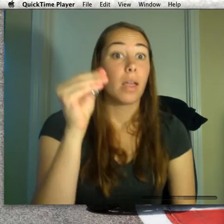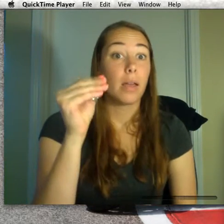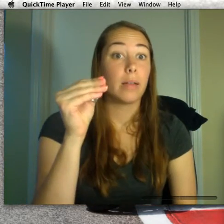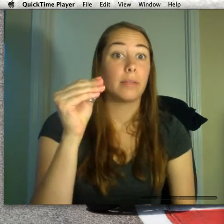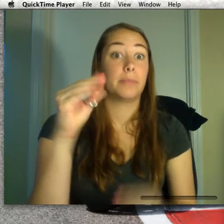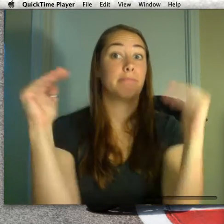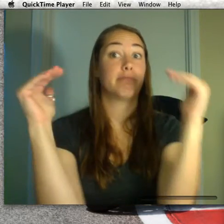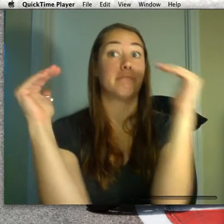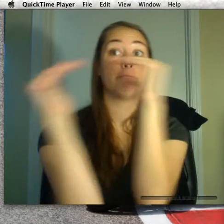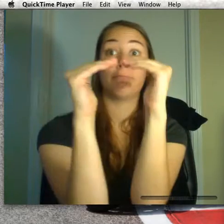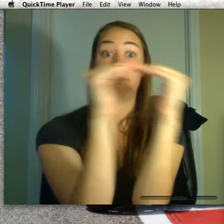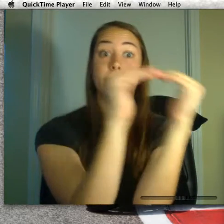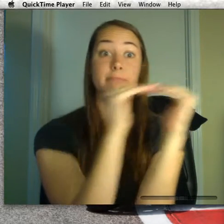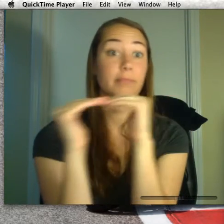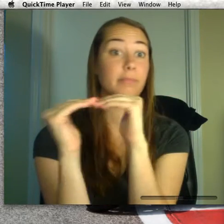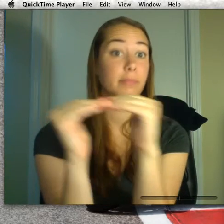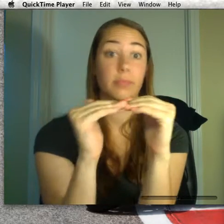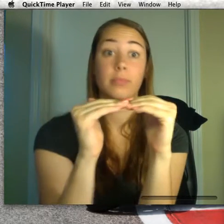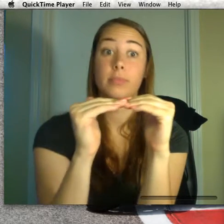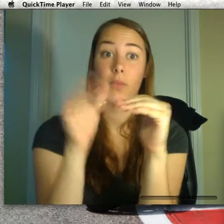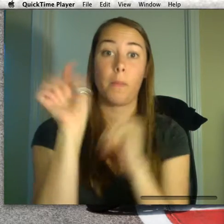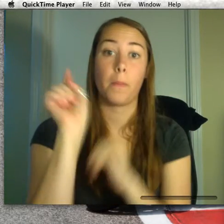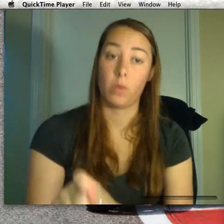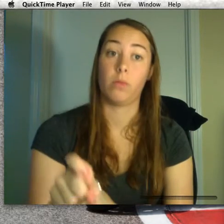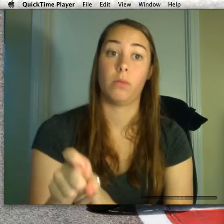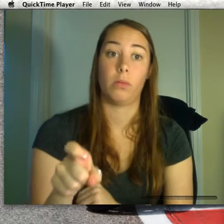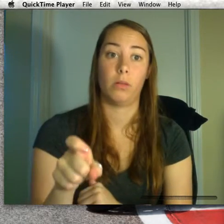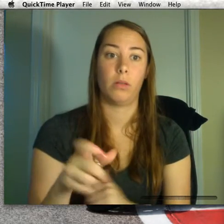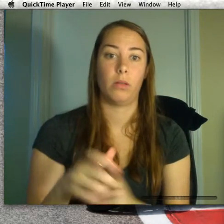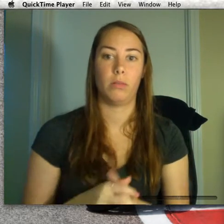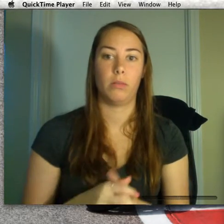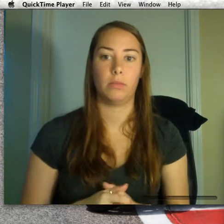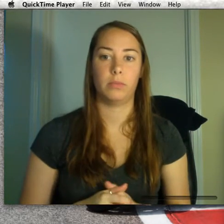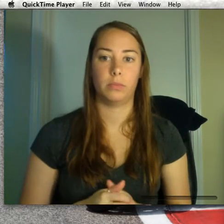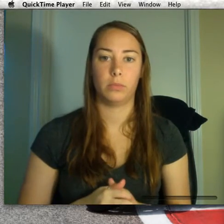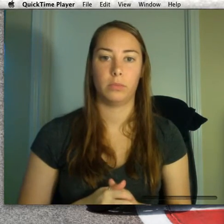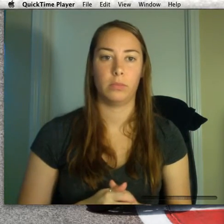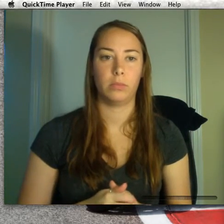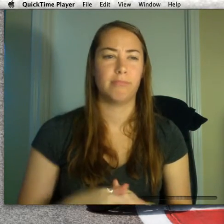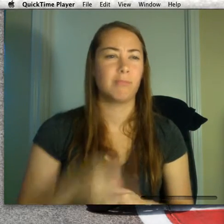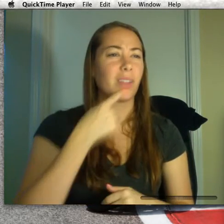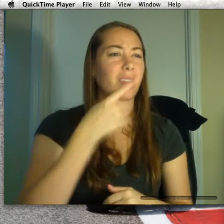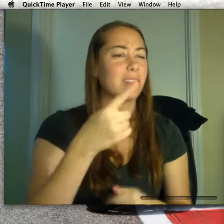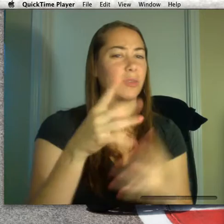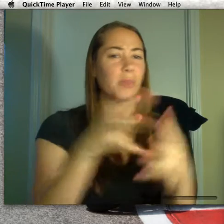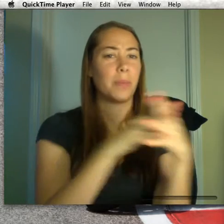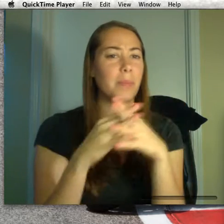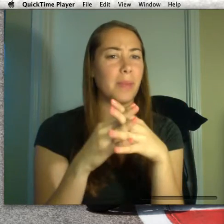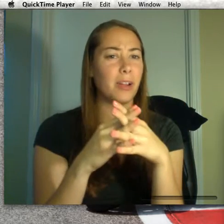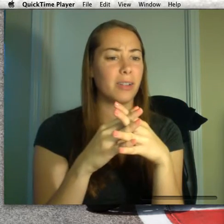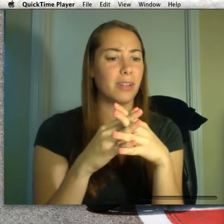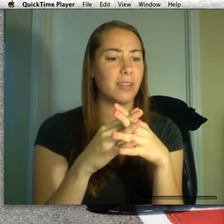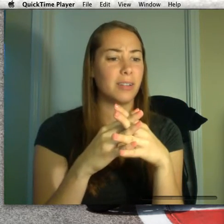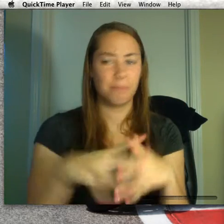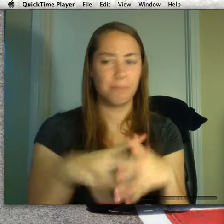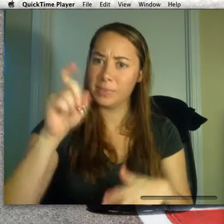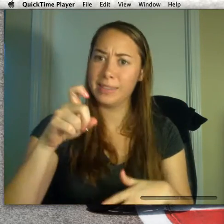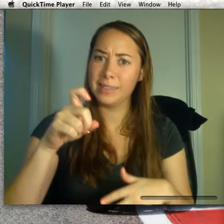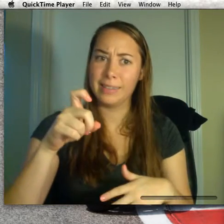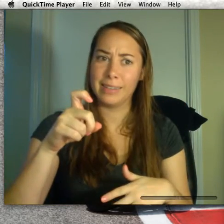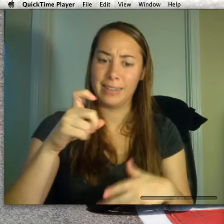these. I say, America, let's be America. for all of the American people. Let's